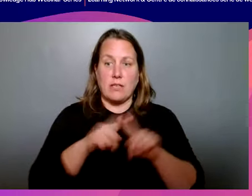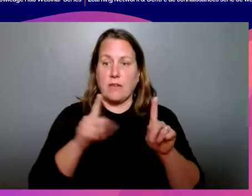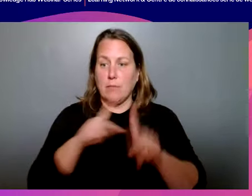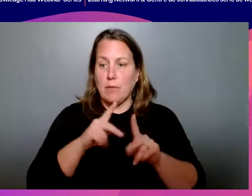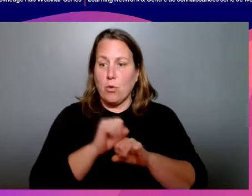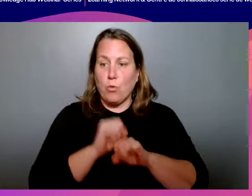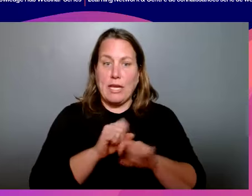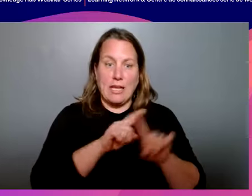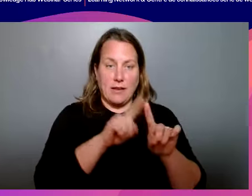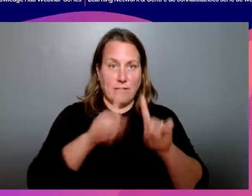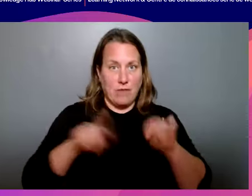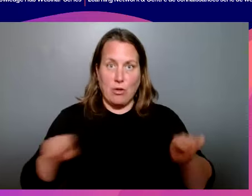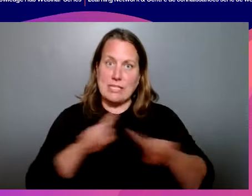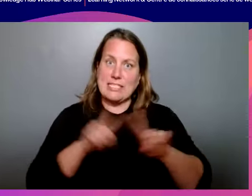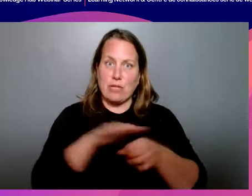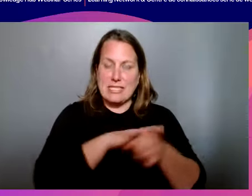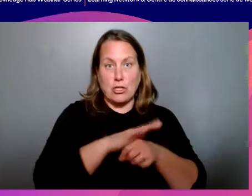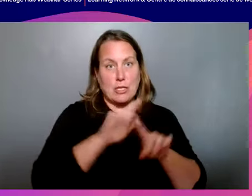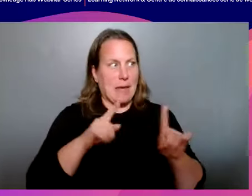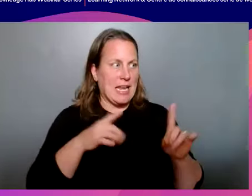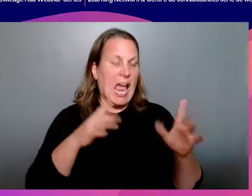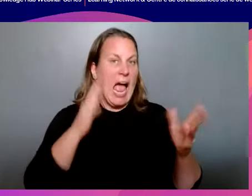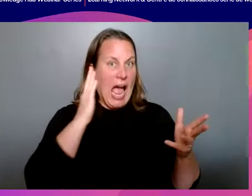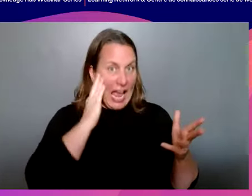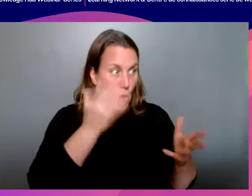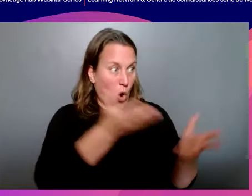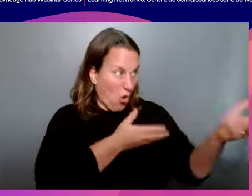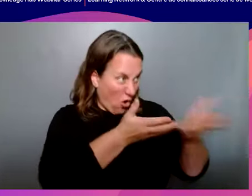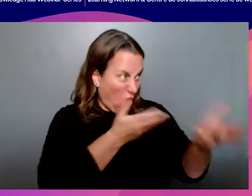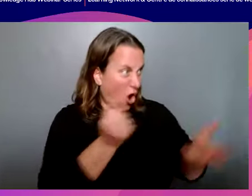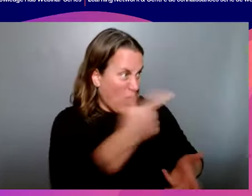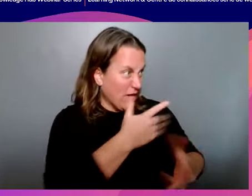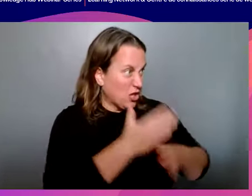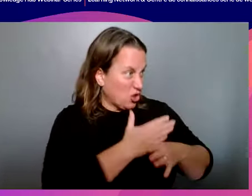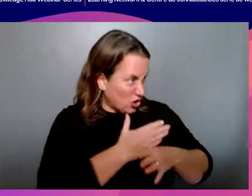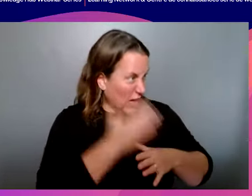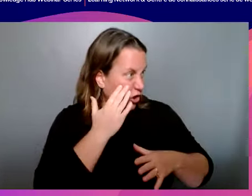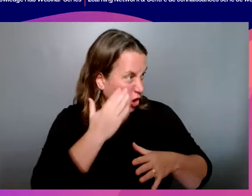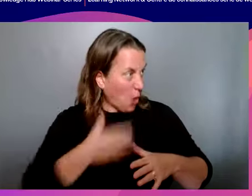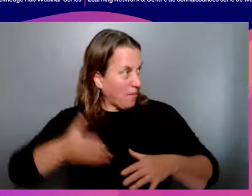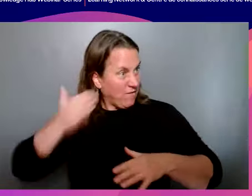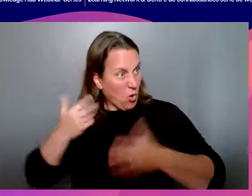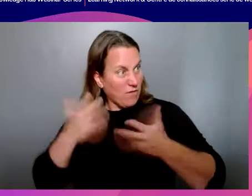things are going to get worse. And so I think we had a pretty good 10-year run prior to the last 3 years, and then things